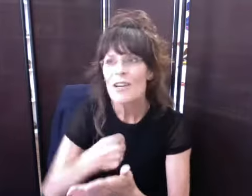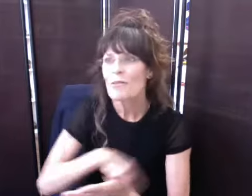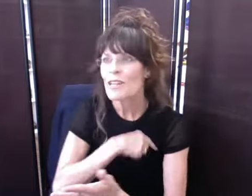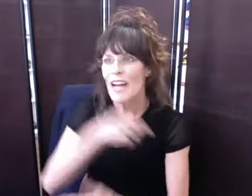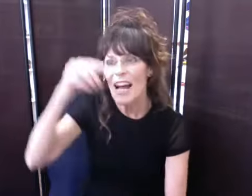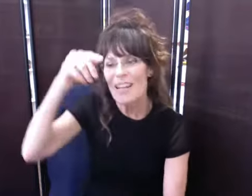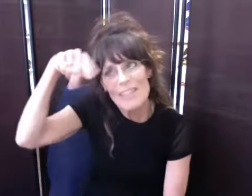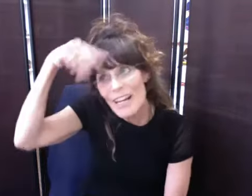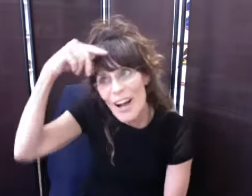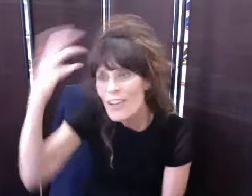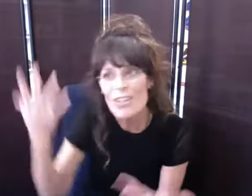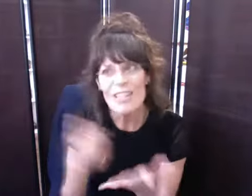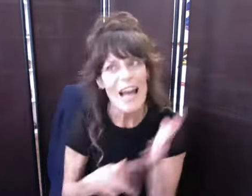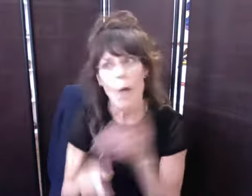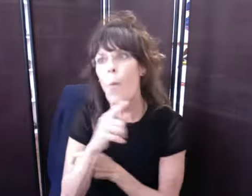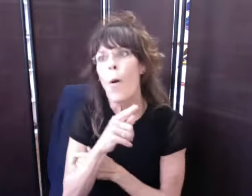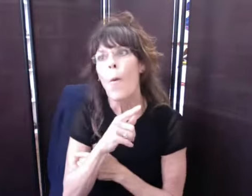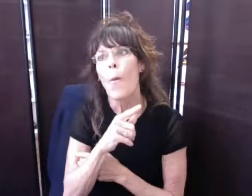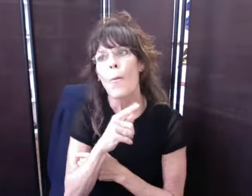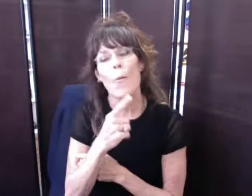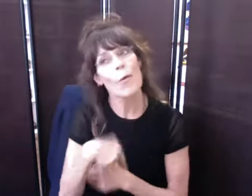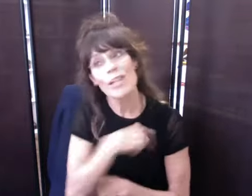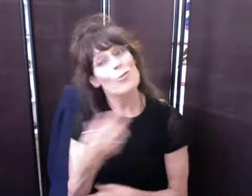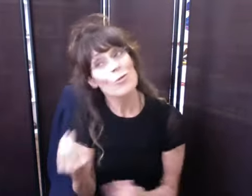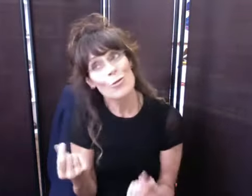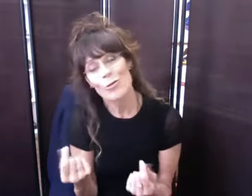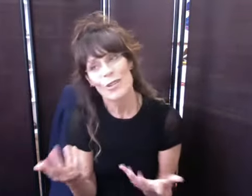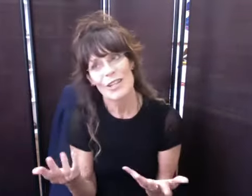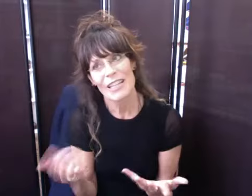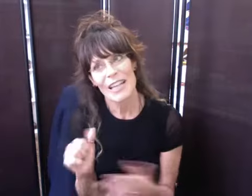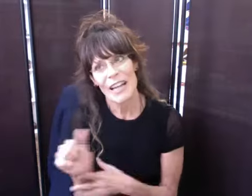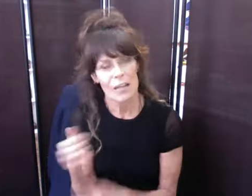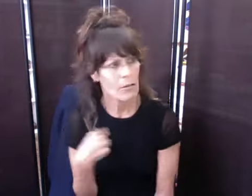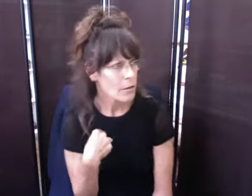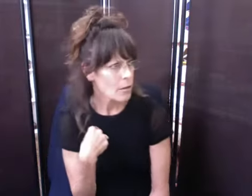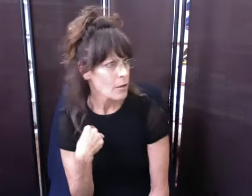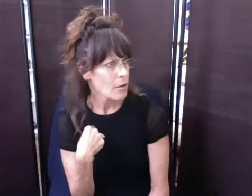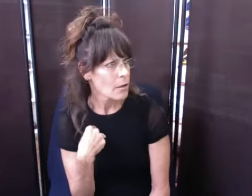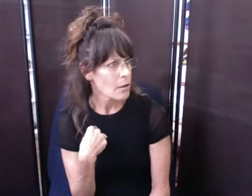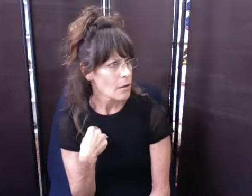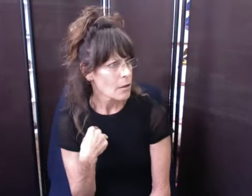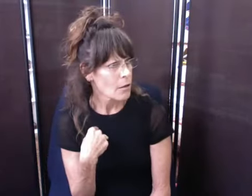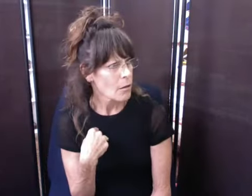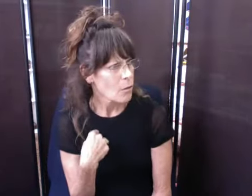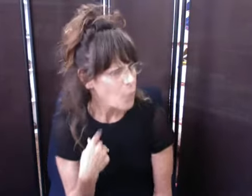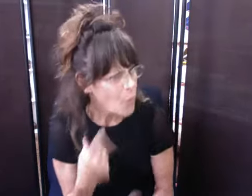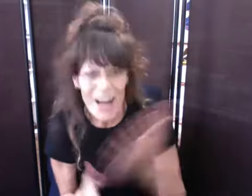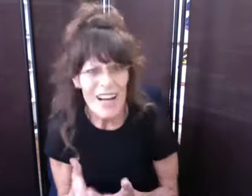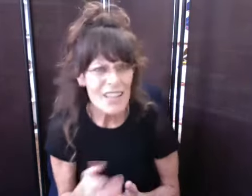do in AA, right? And I was like, man, Joe, no offense, but you're kind of a jerk, right? I